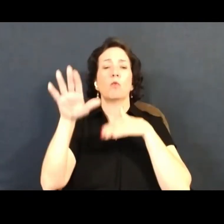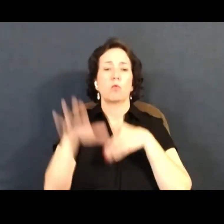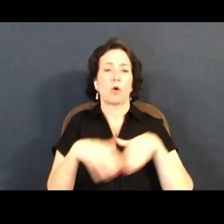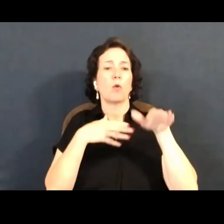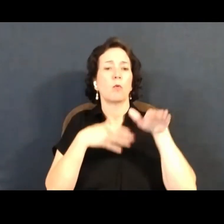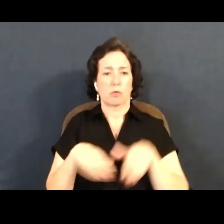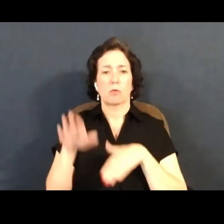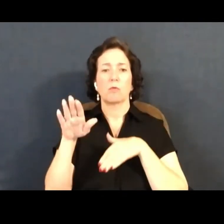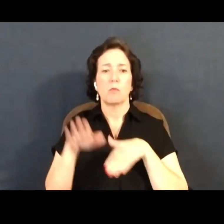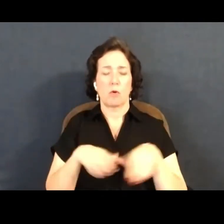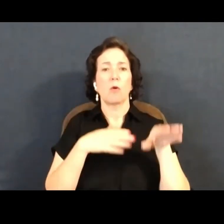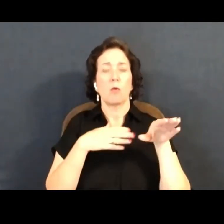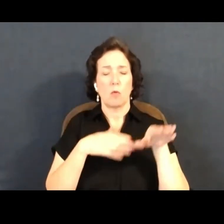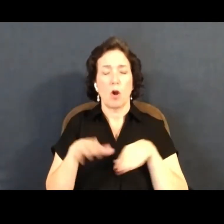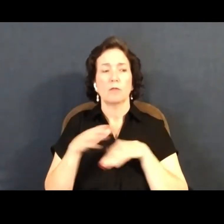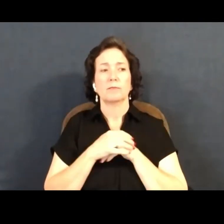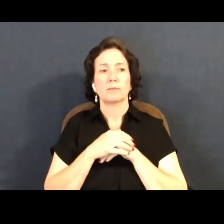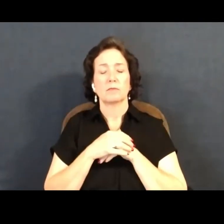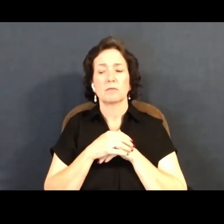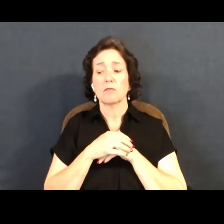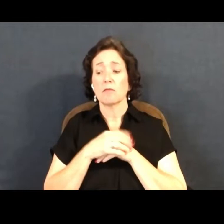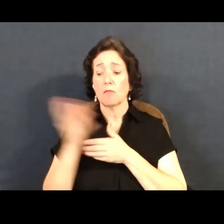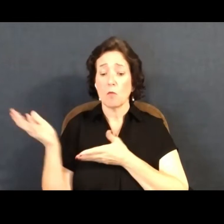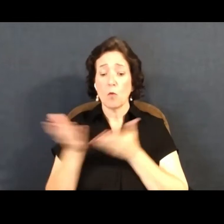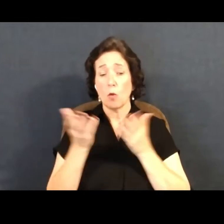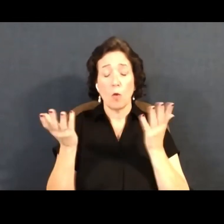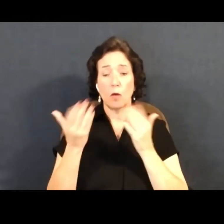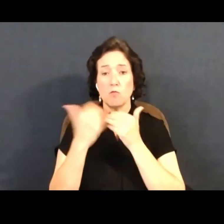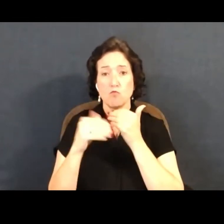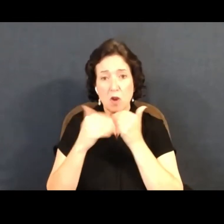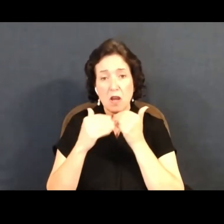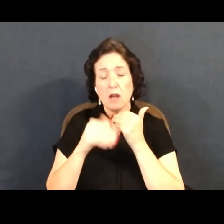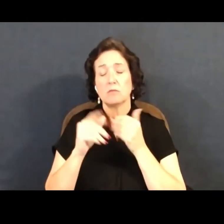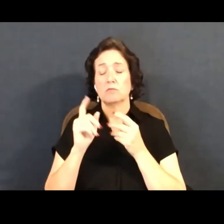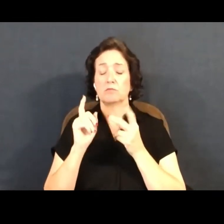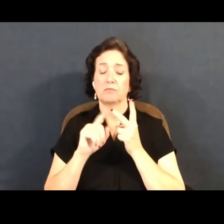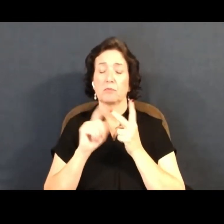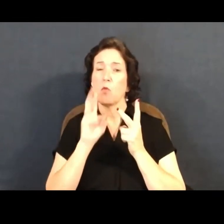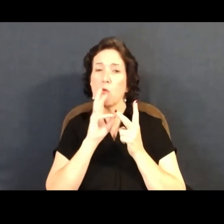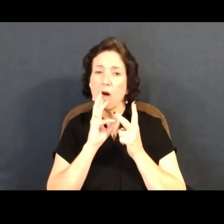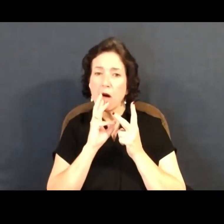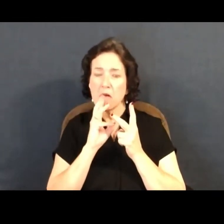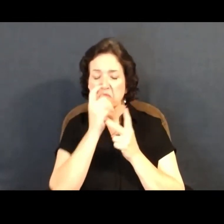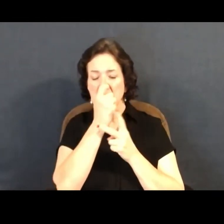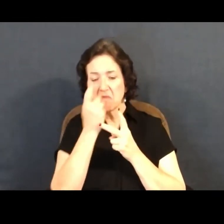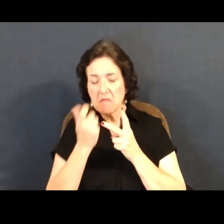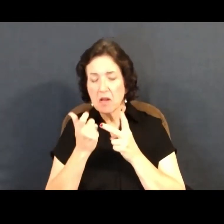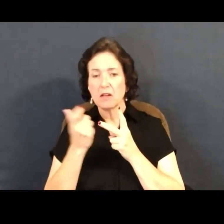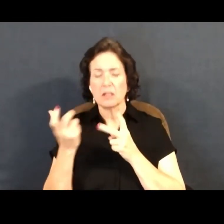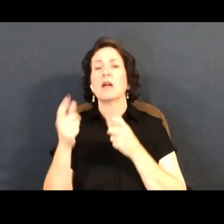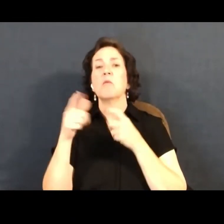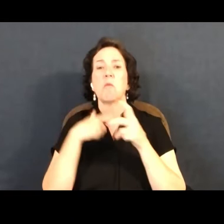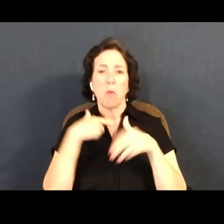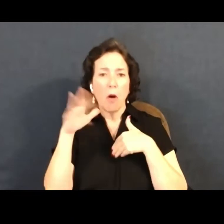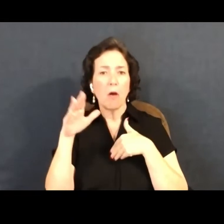took with him a little bread and a little water, and he walked and